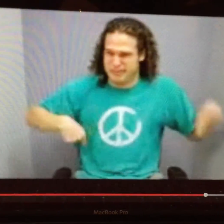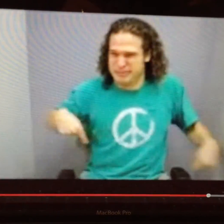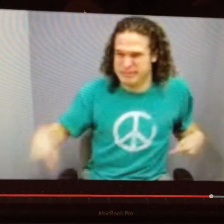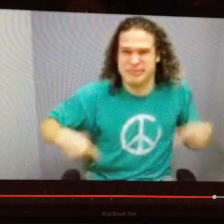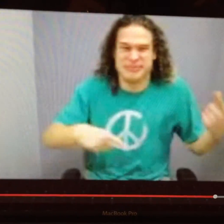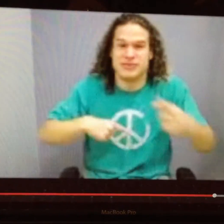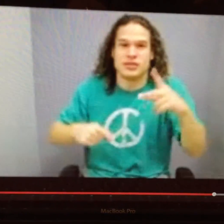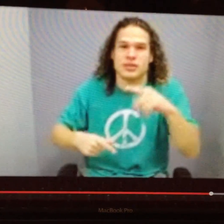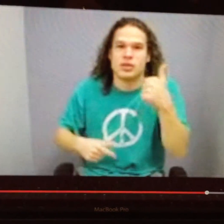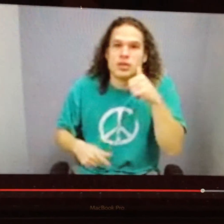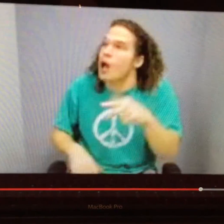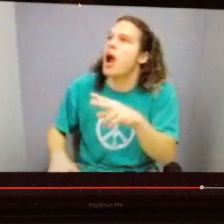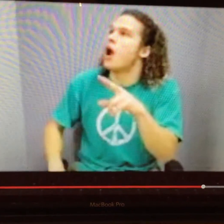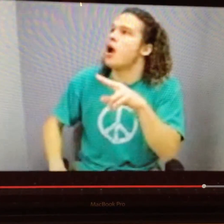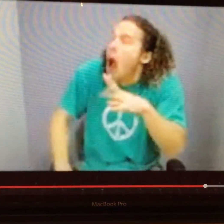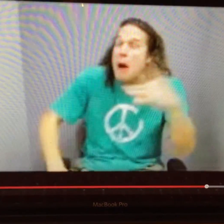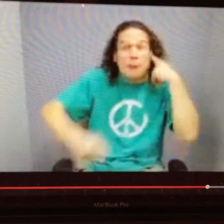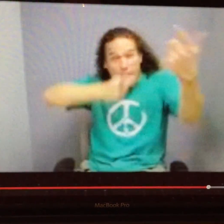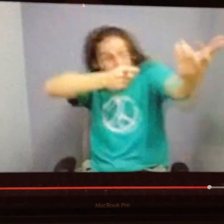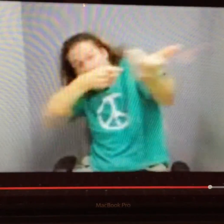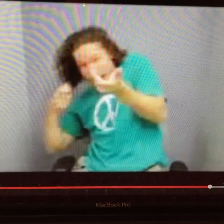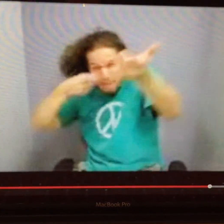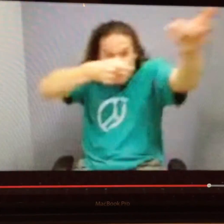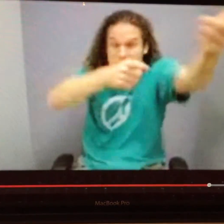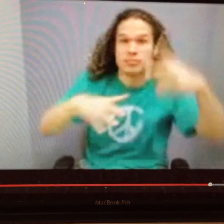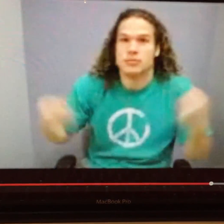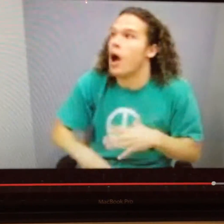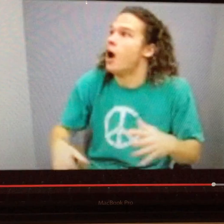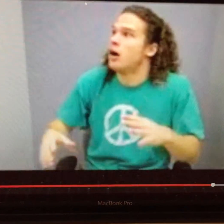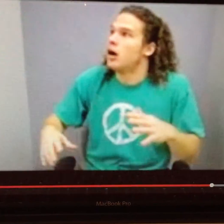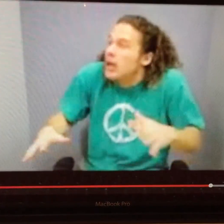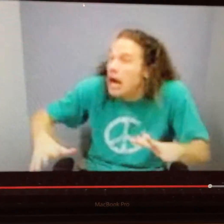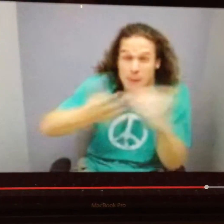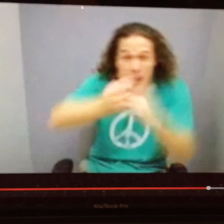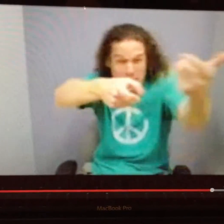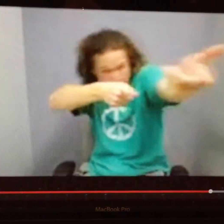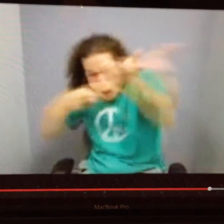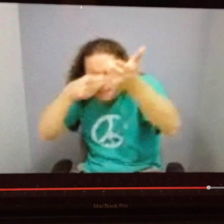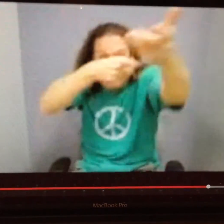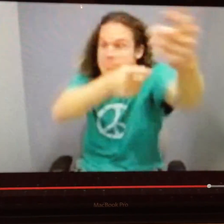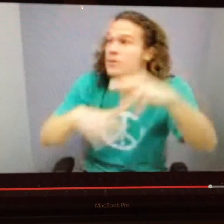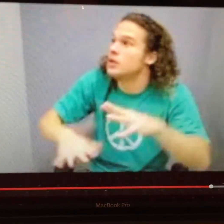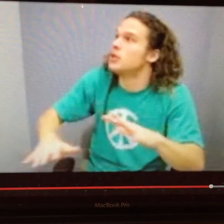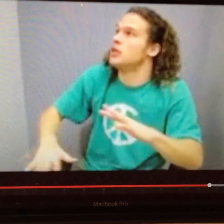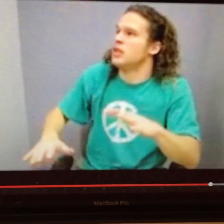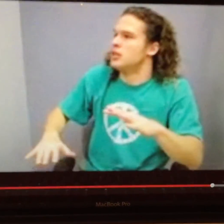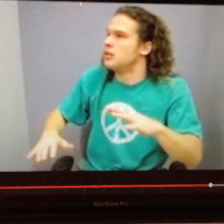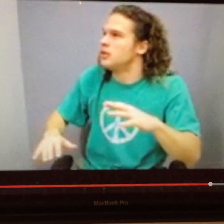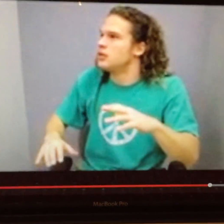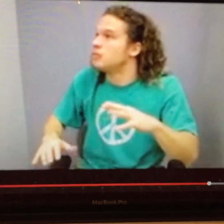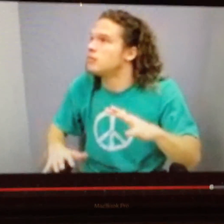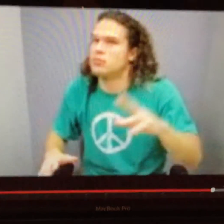she ran downstairs and she got her uncle, and her uncle saw. He got out his gun and boom! Shot it again.